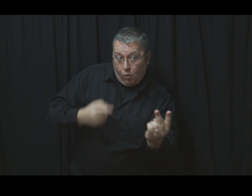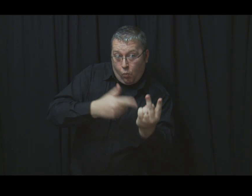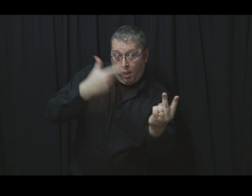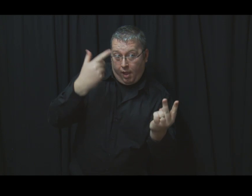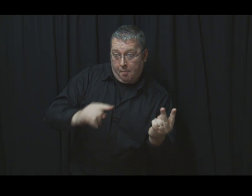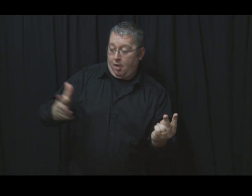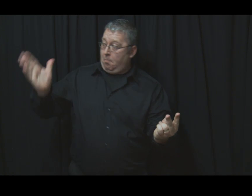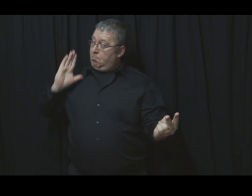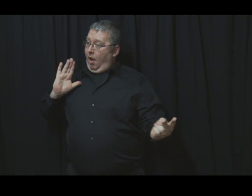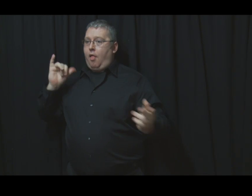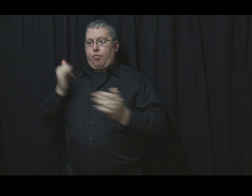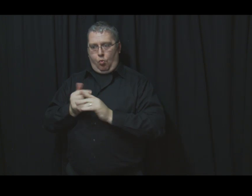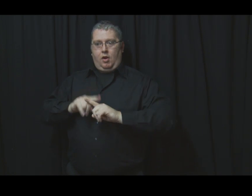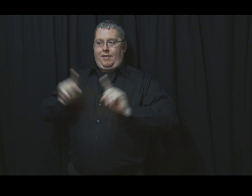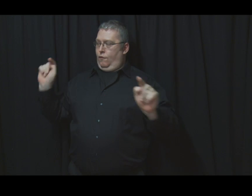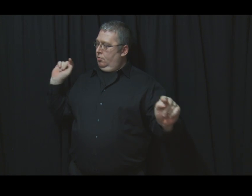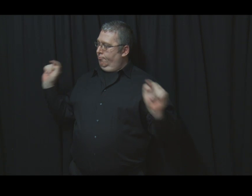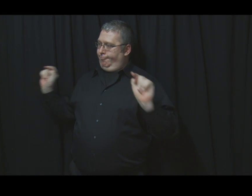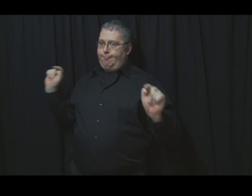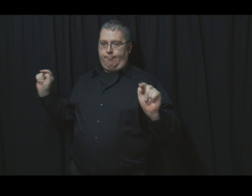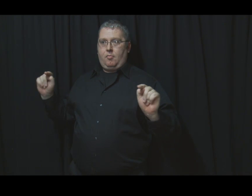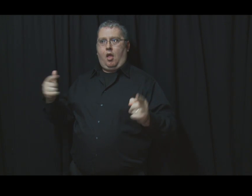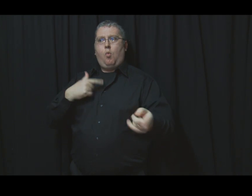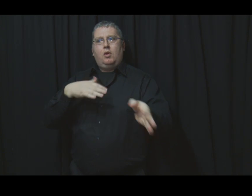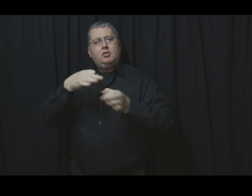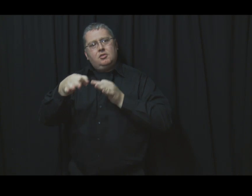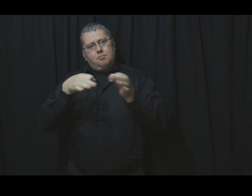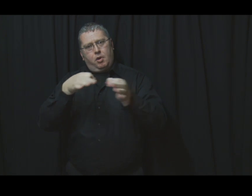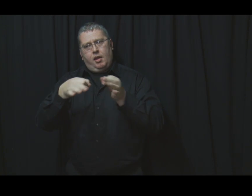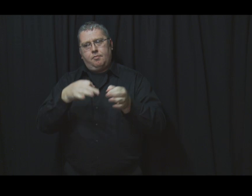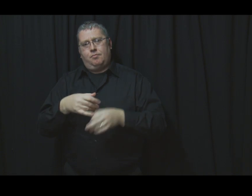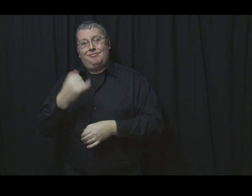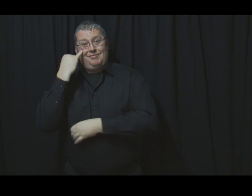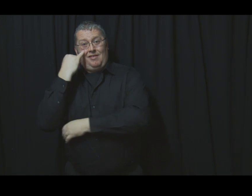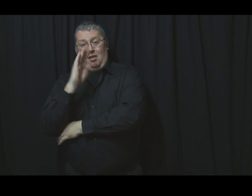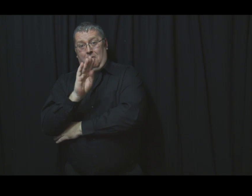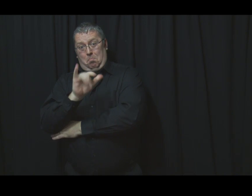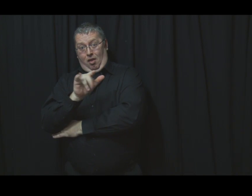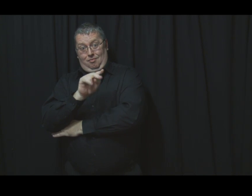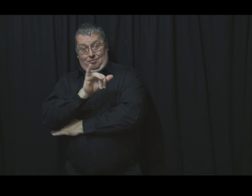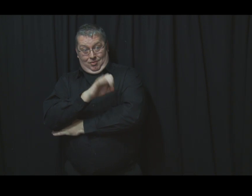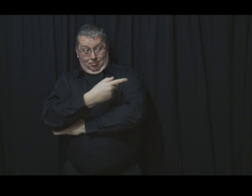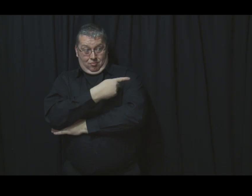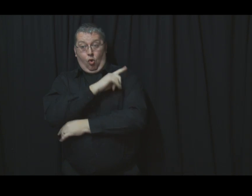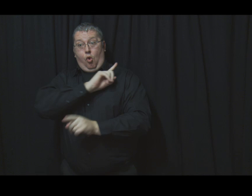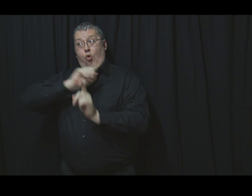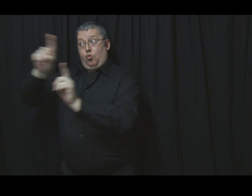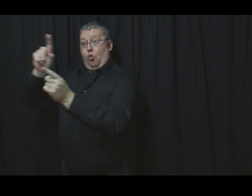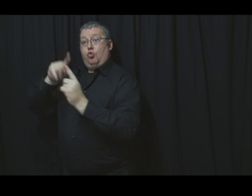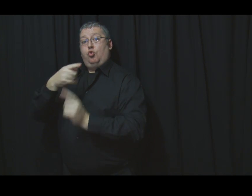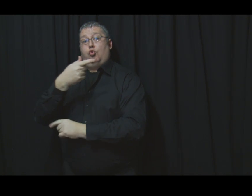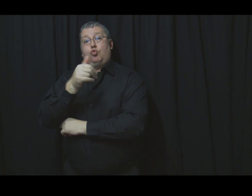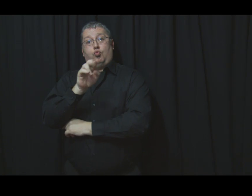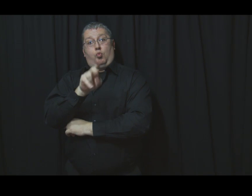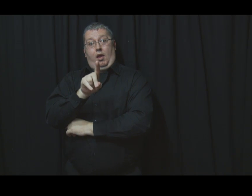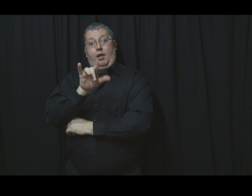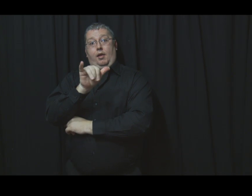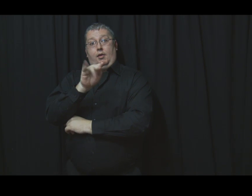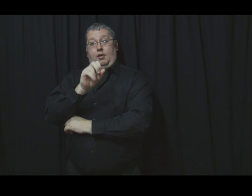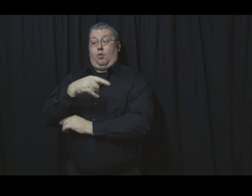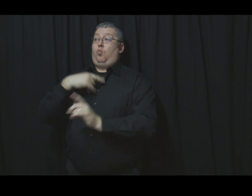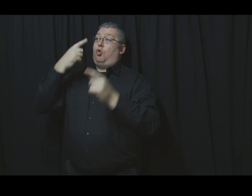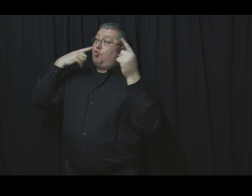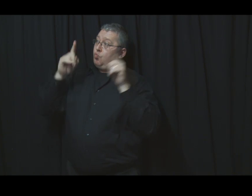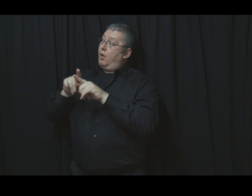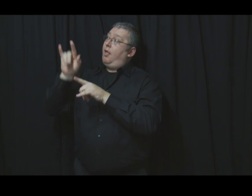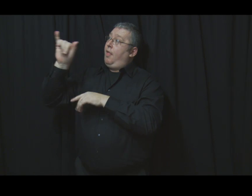past. Let me illustrate it this way. If Bill Nye and I went to the Grand Canyon, we could agree that that's a Coconino sandstone in the Hermit